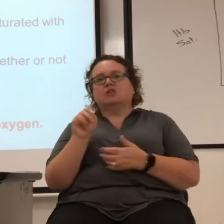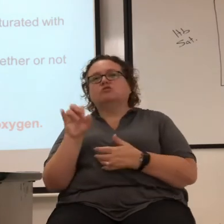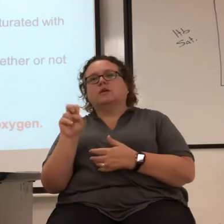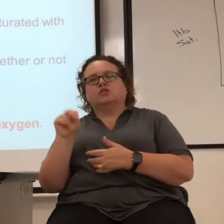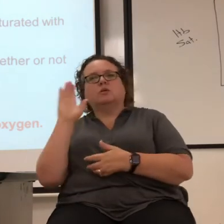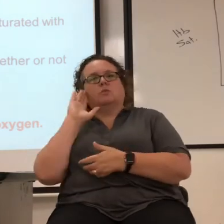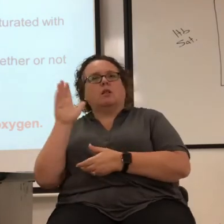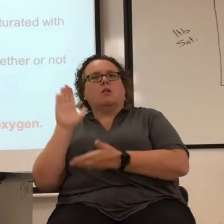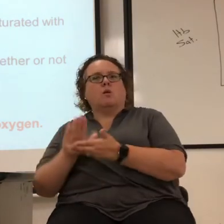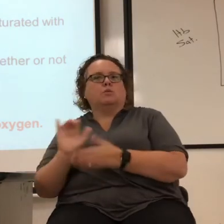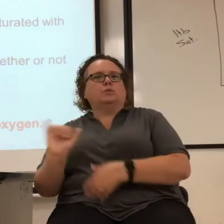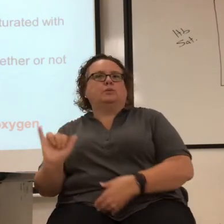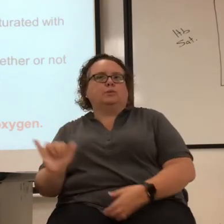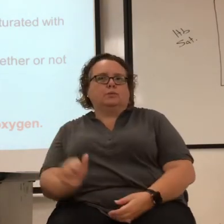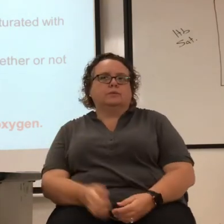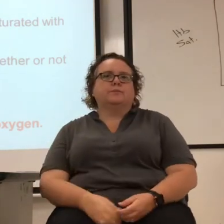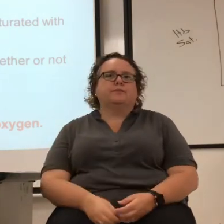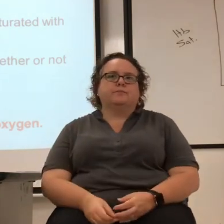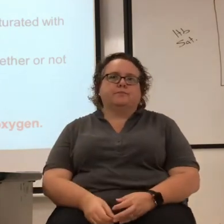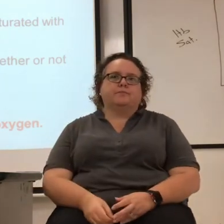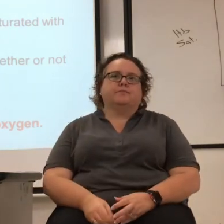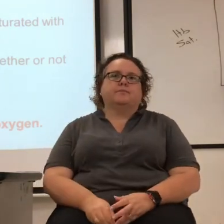be low.